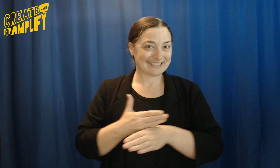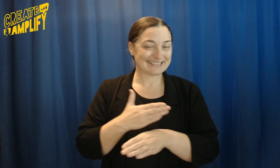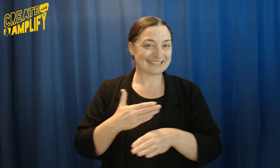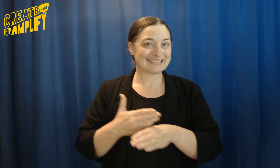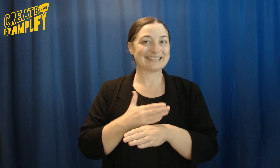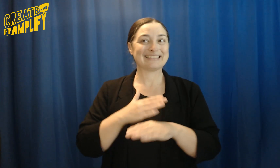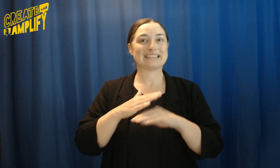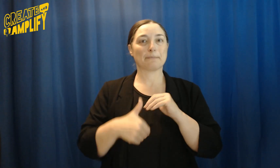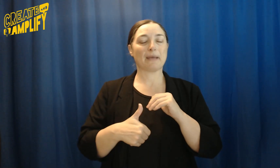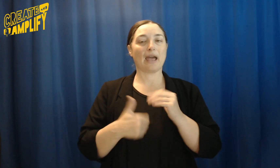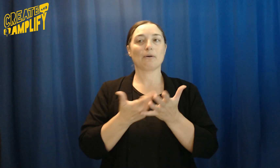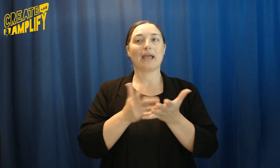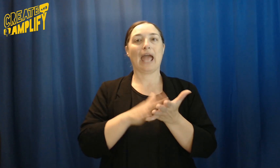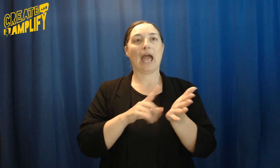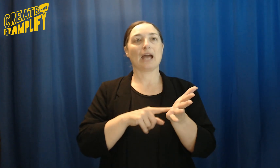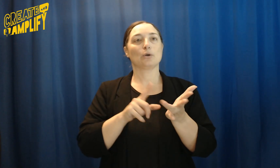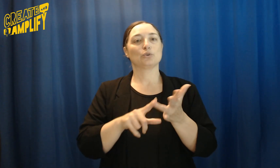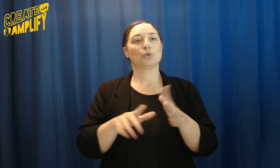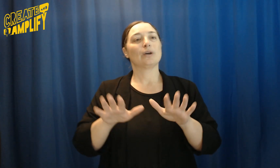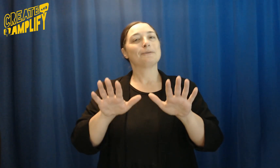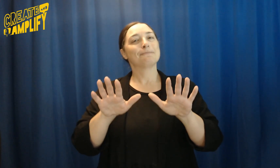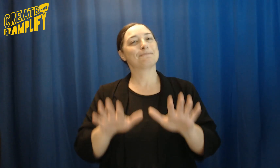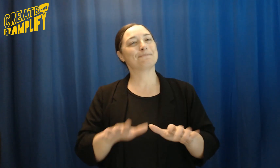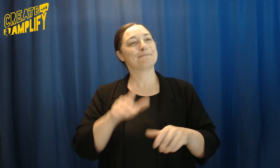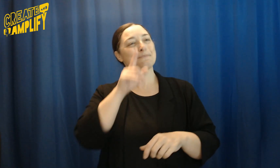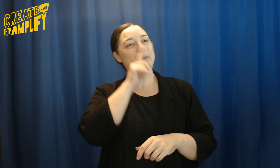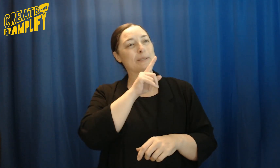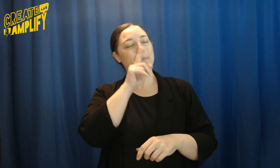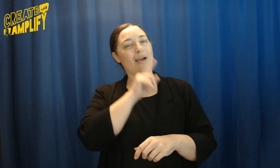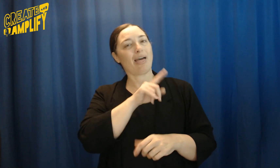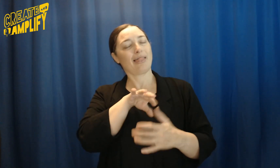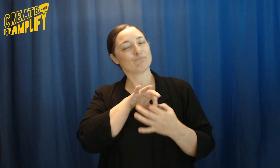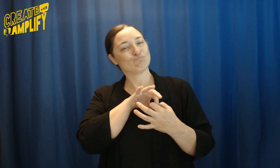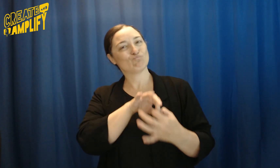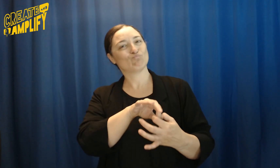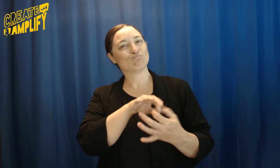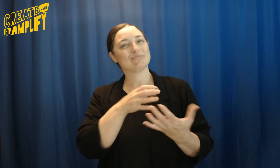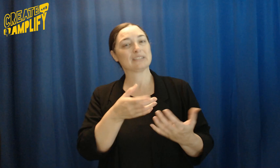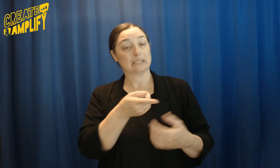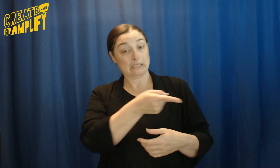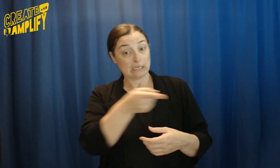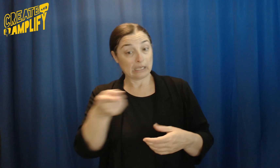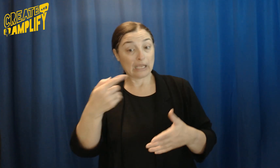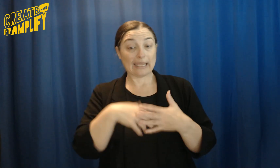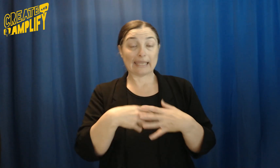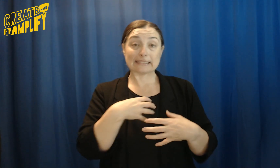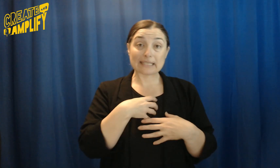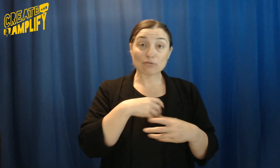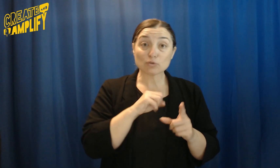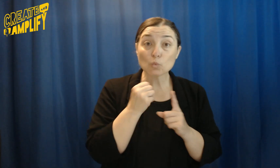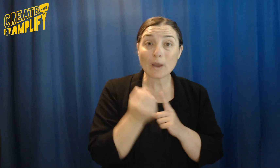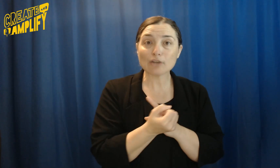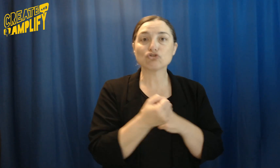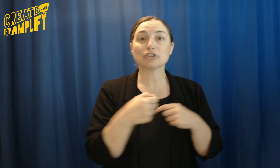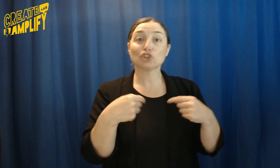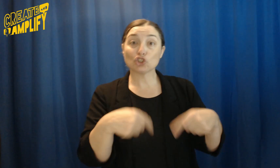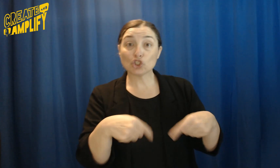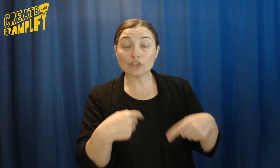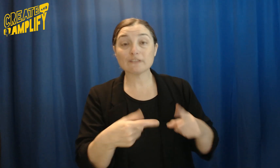at ease in potentially scary situations, like their wedding day or going on the radio